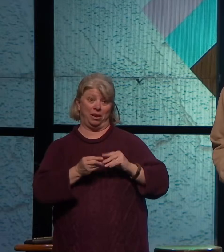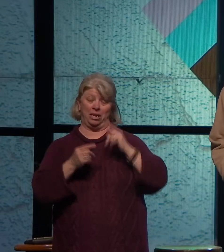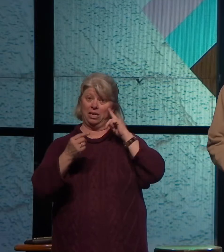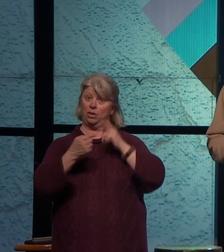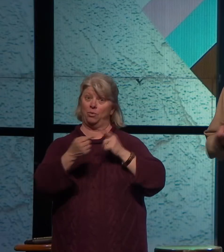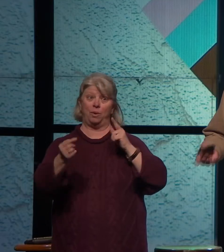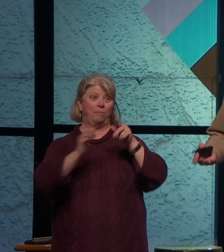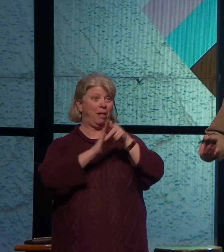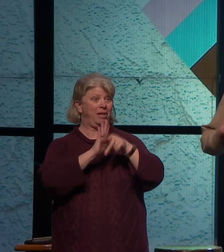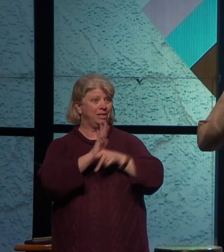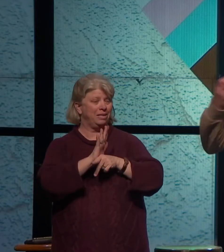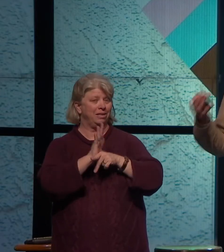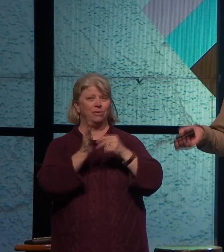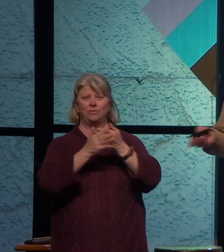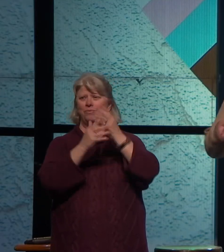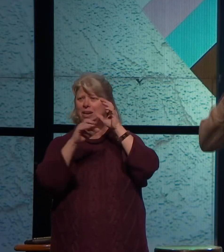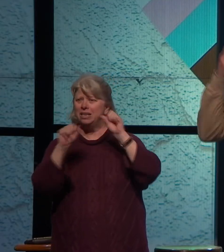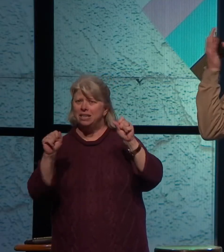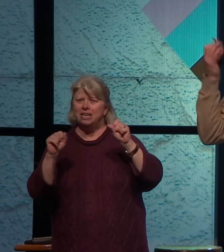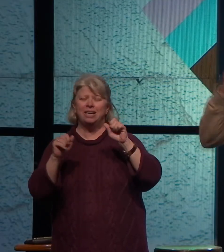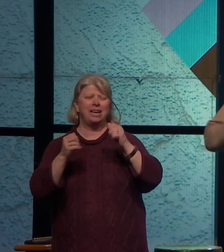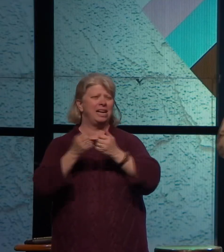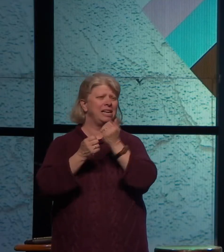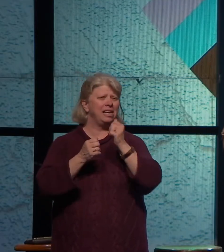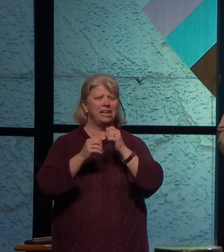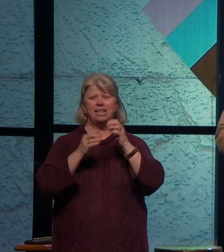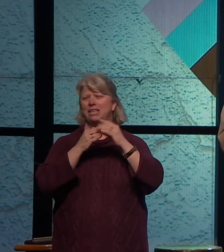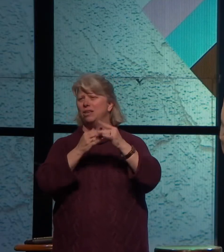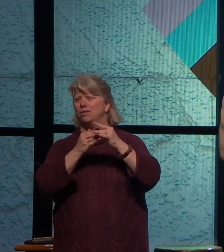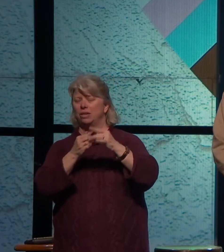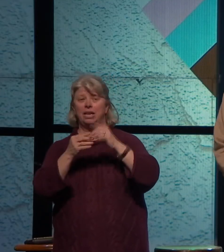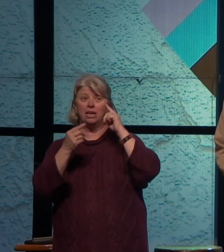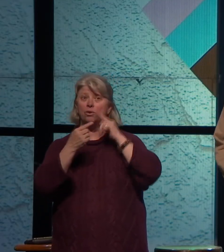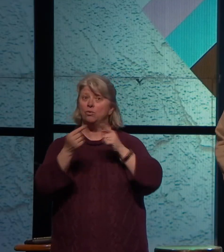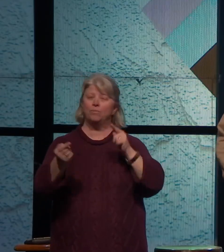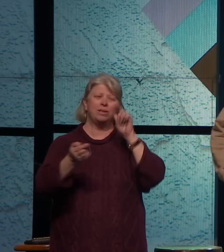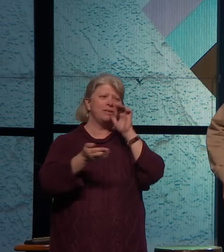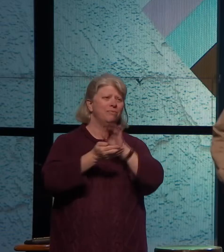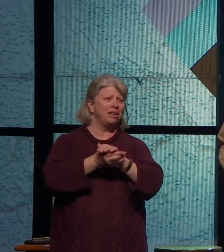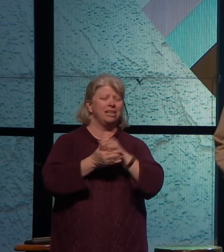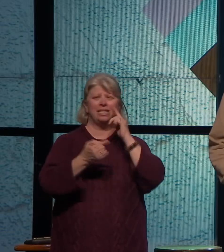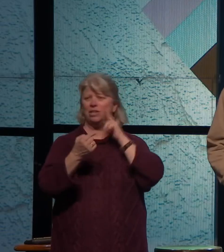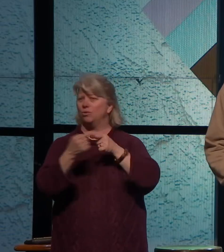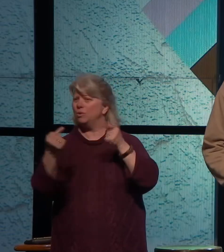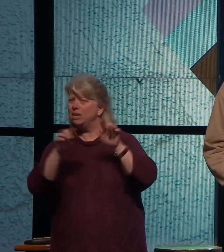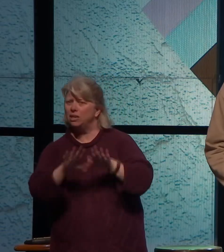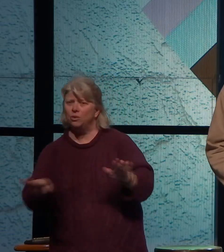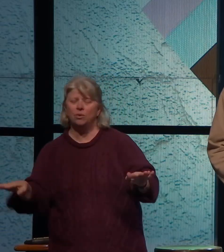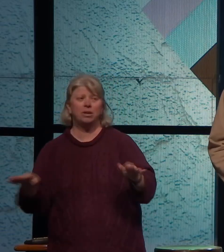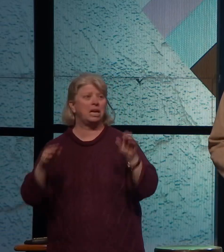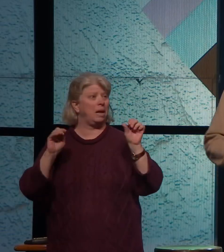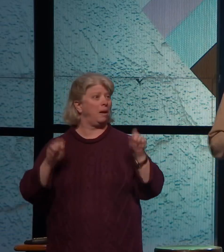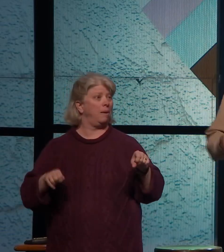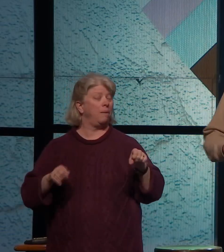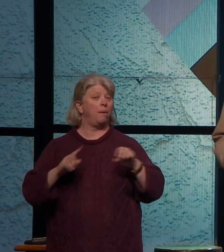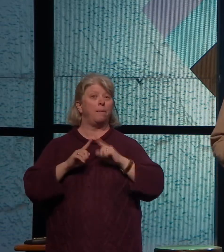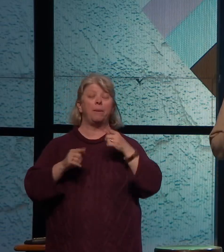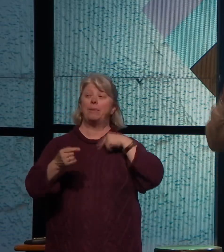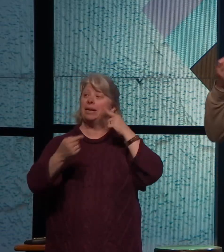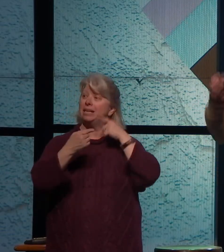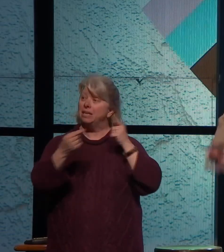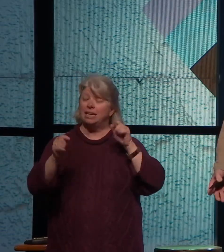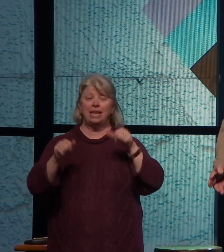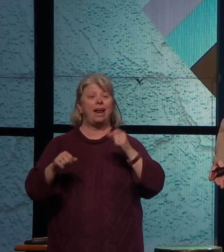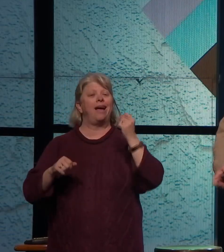with policies of any presidency, of any administration, of any leadership. I can disagree with my spouse. I can disagree with my children. But in my disagreement,